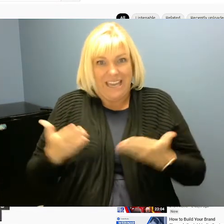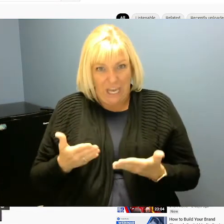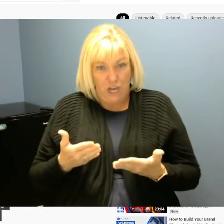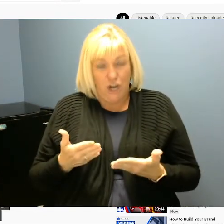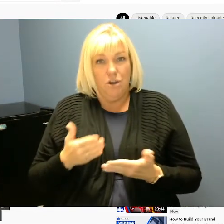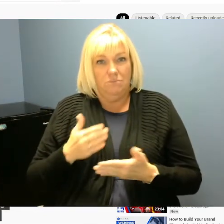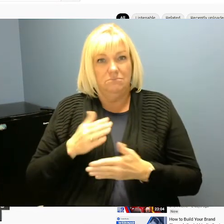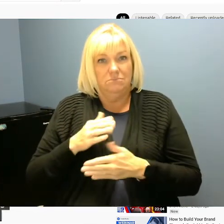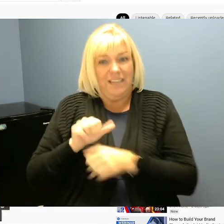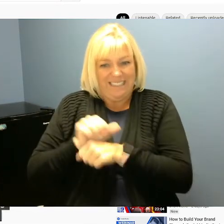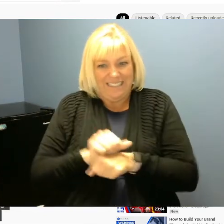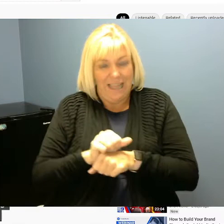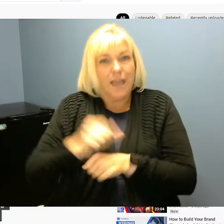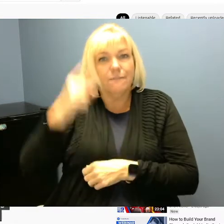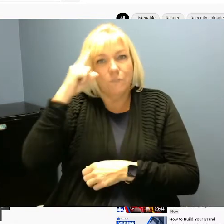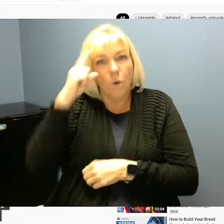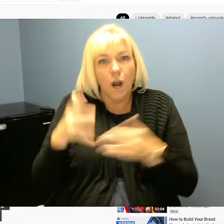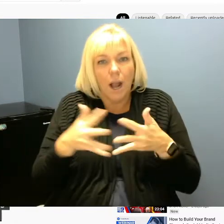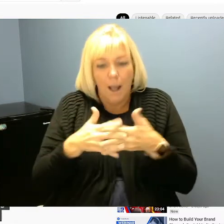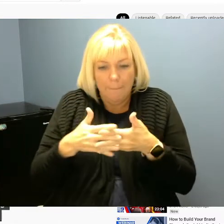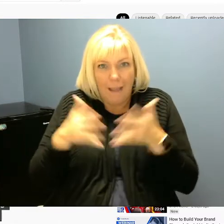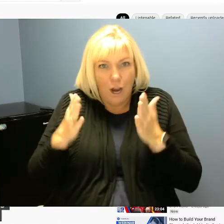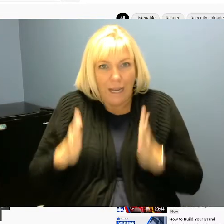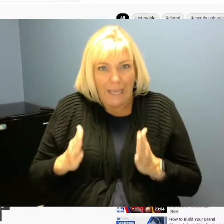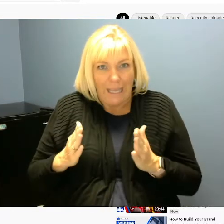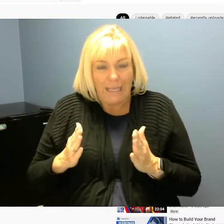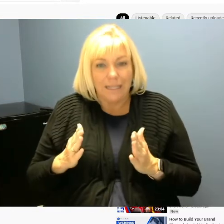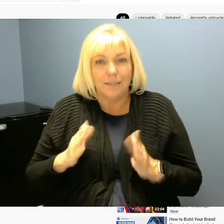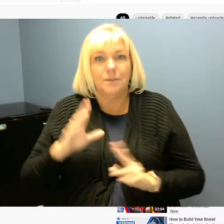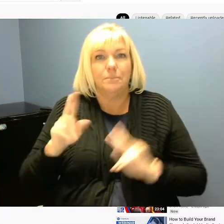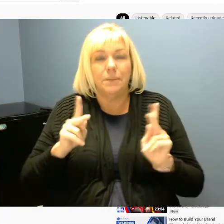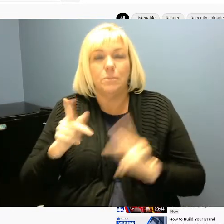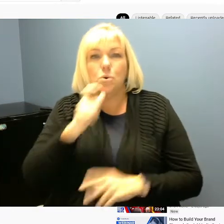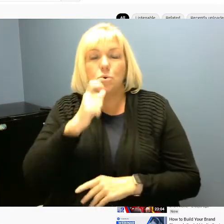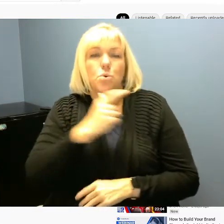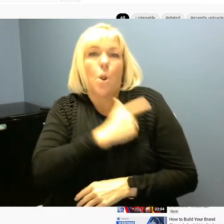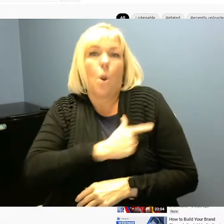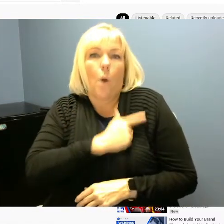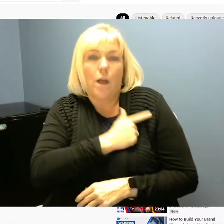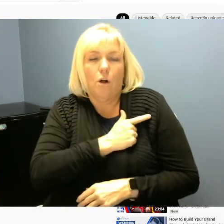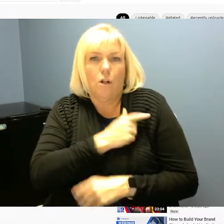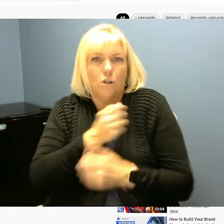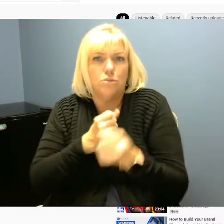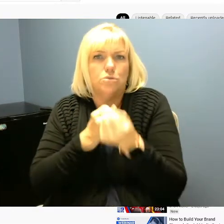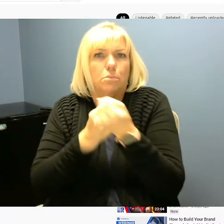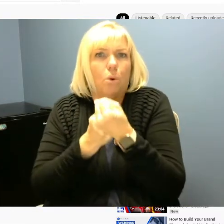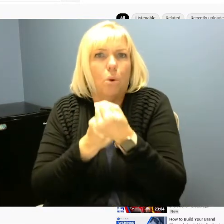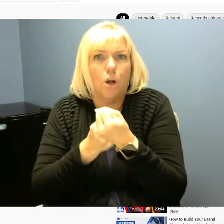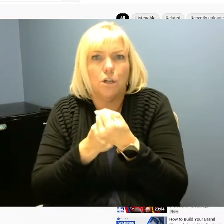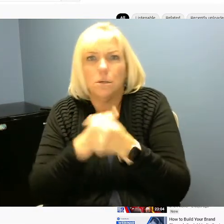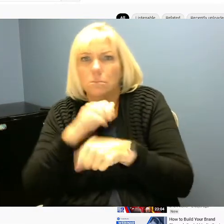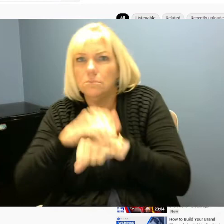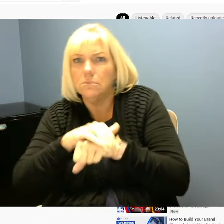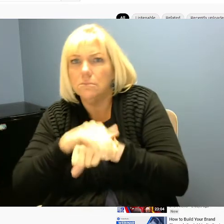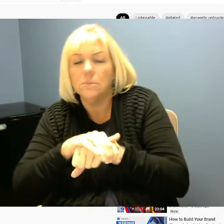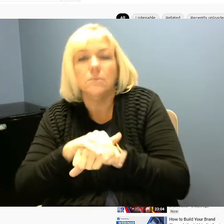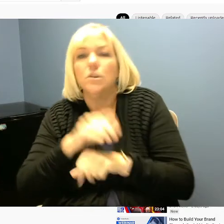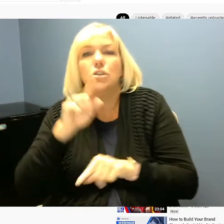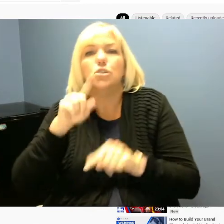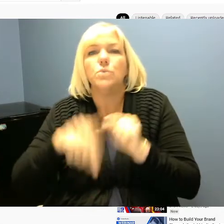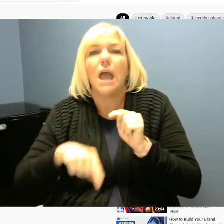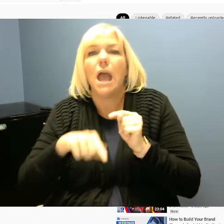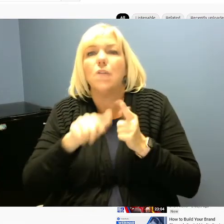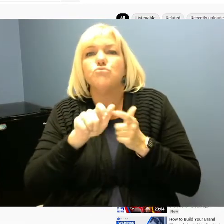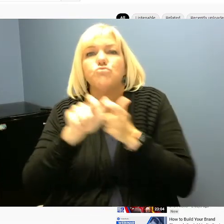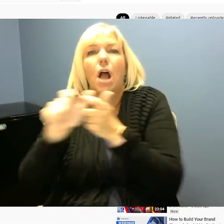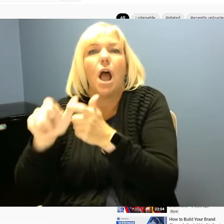British cause, what we're going to call a loyalist or maybe a Tory, you can't run to Dunmore's troops and try to